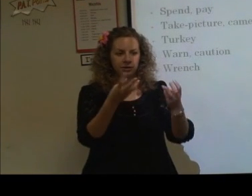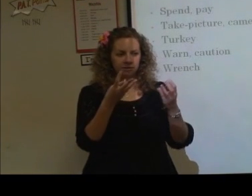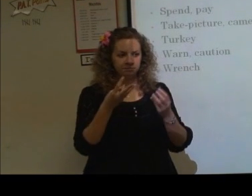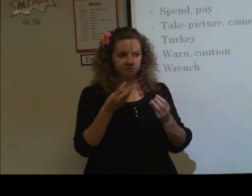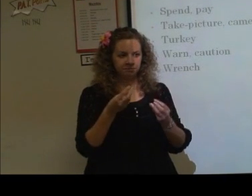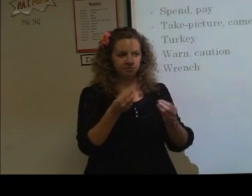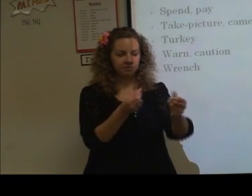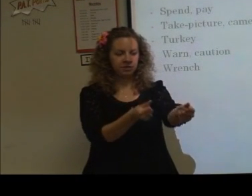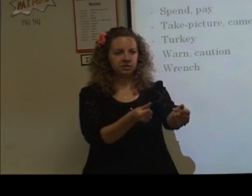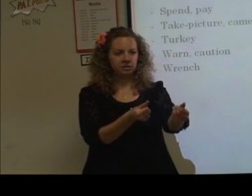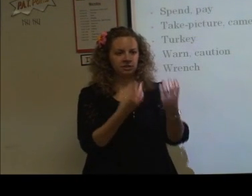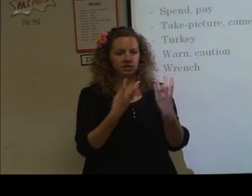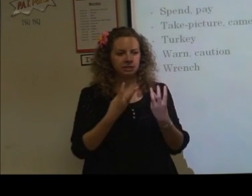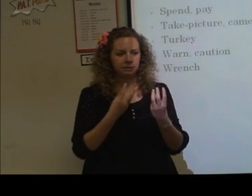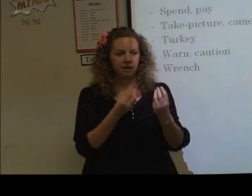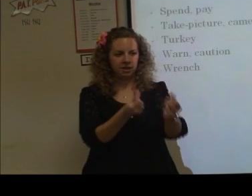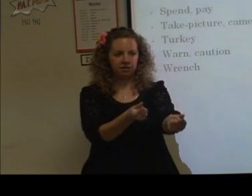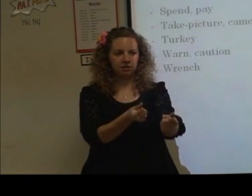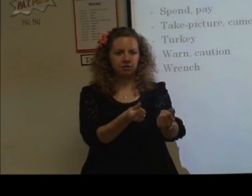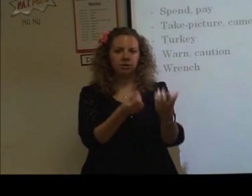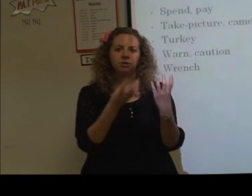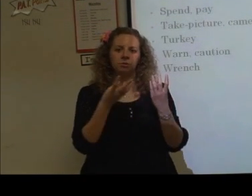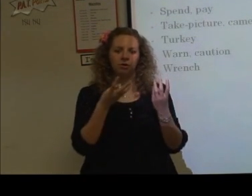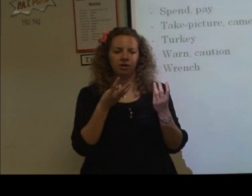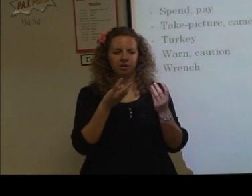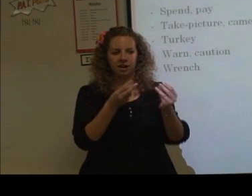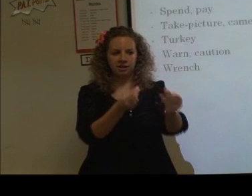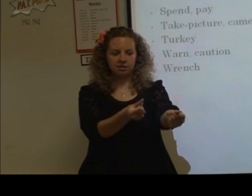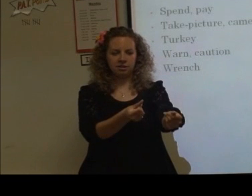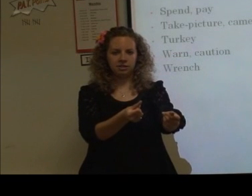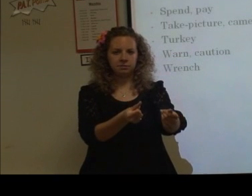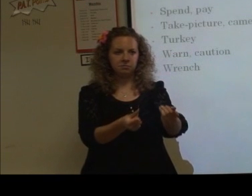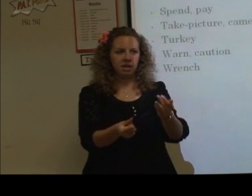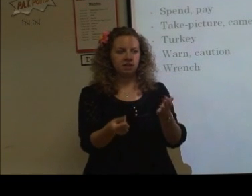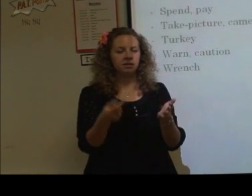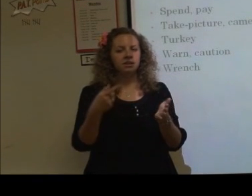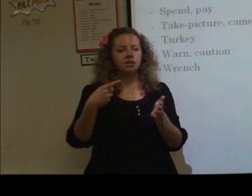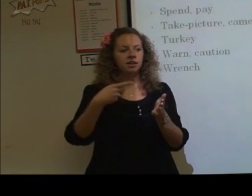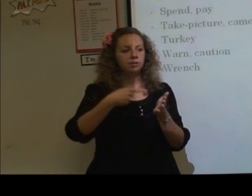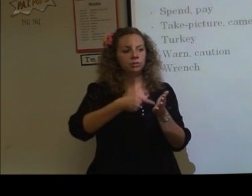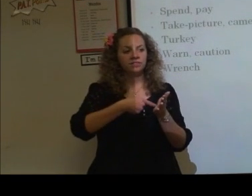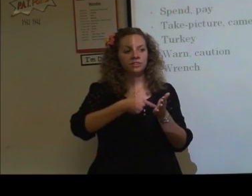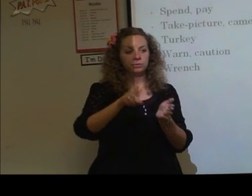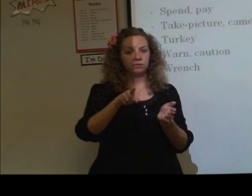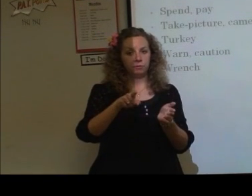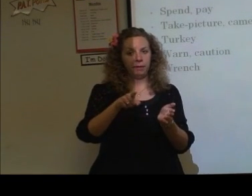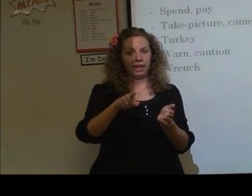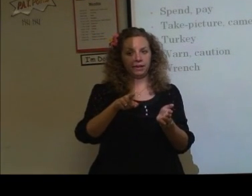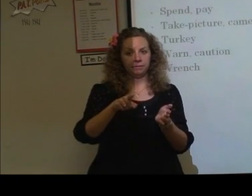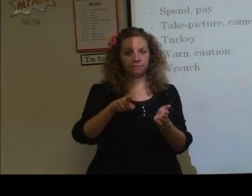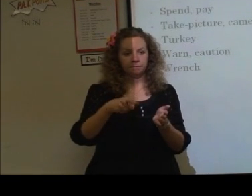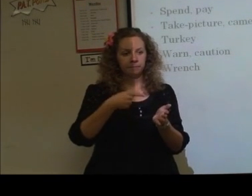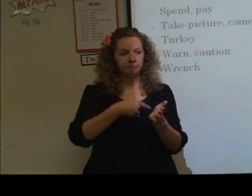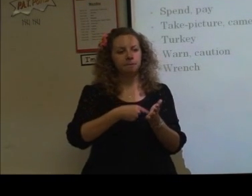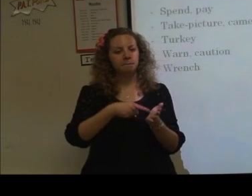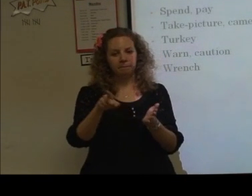way, so like spend, or kind of the concept of paying, and you also have this one for pay. This